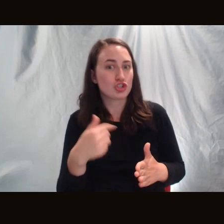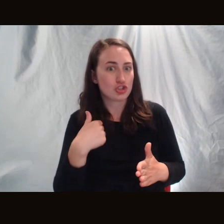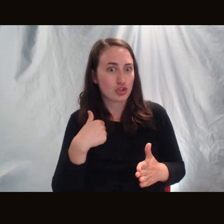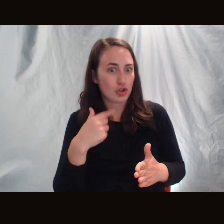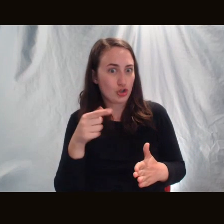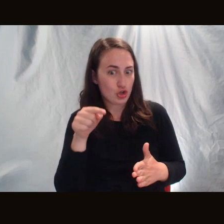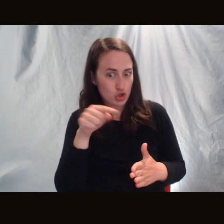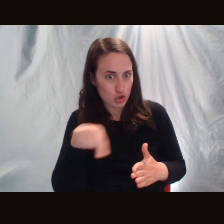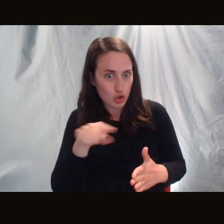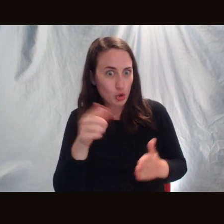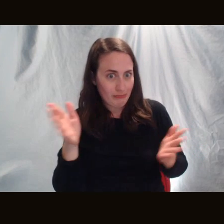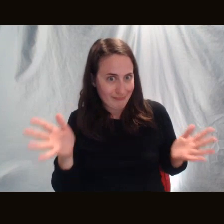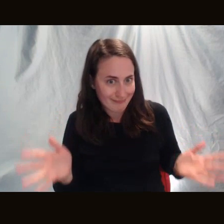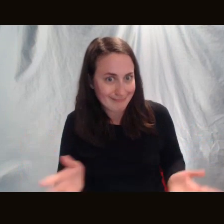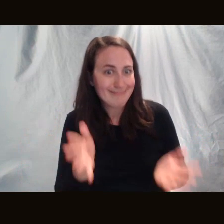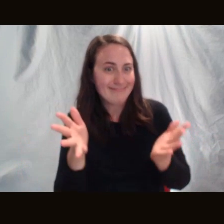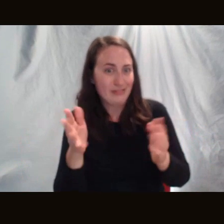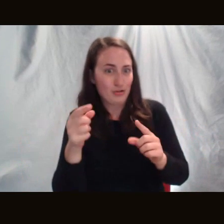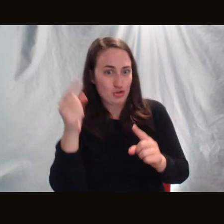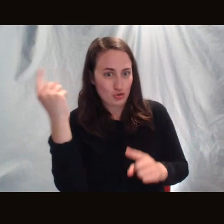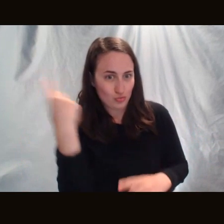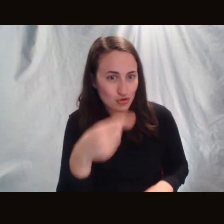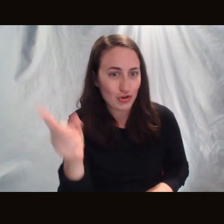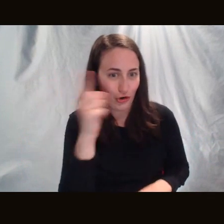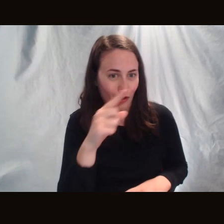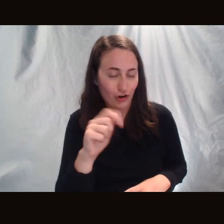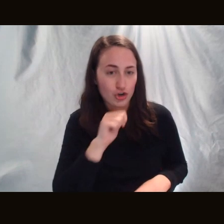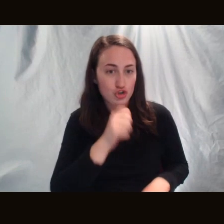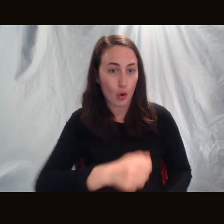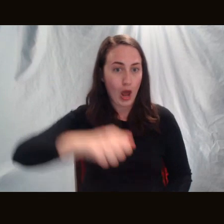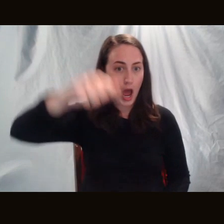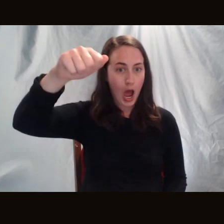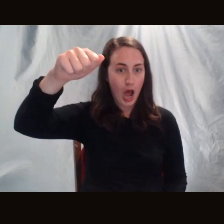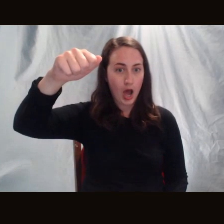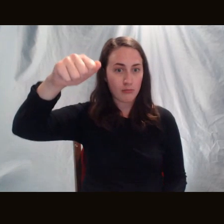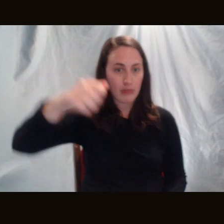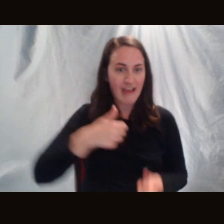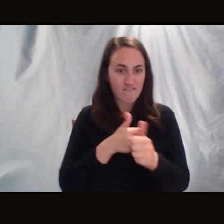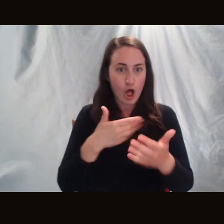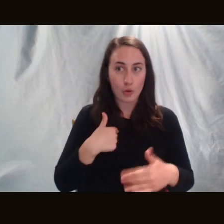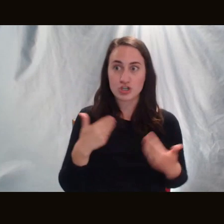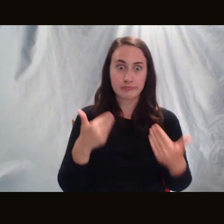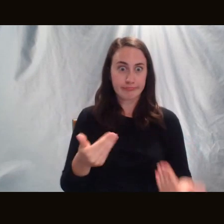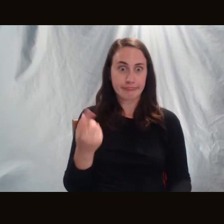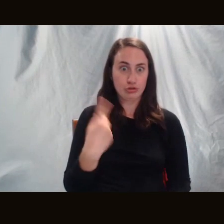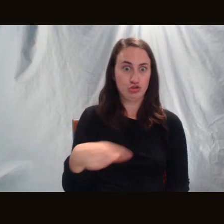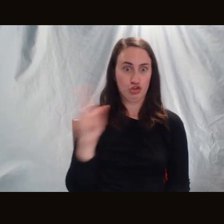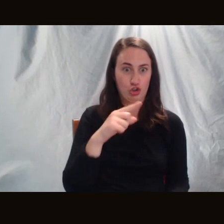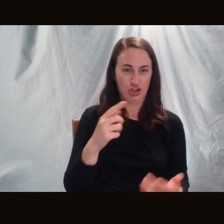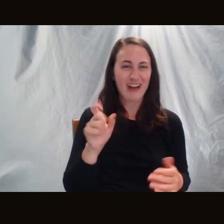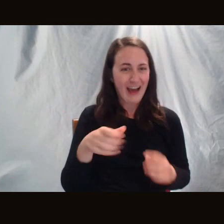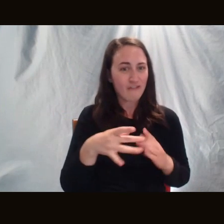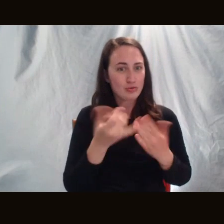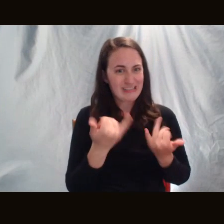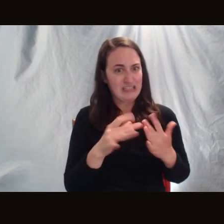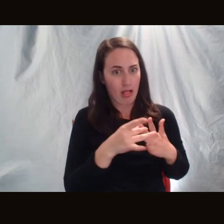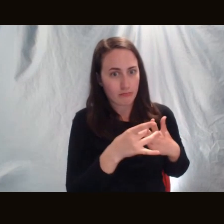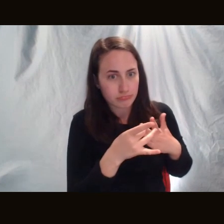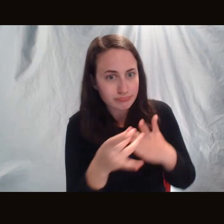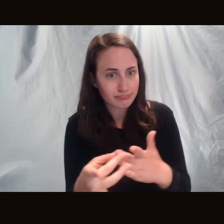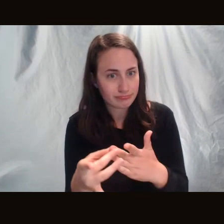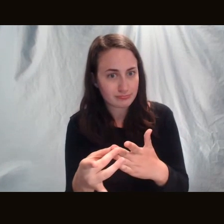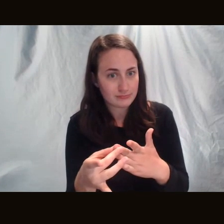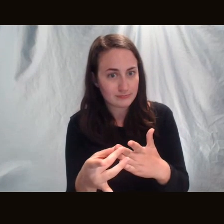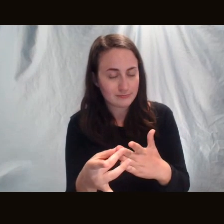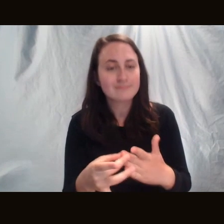around. Don't just bring the arm up and expect the follower to just turn. That's correct. What happens is that I'm using